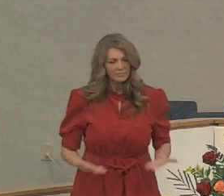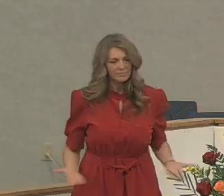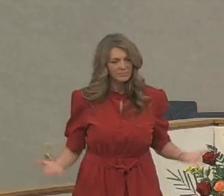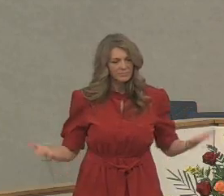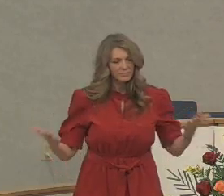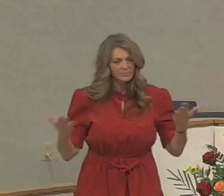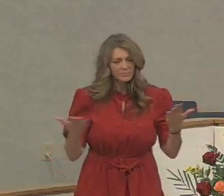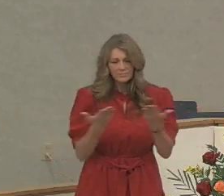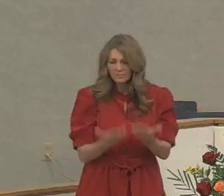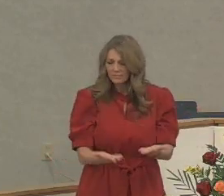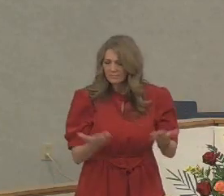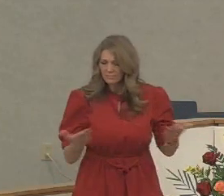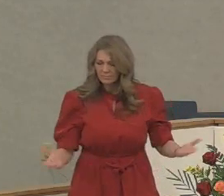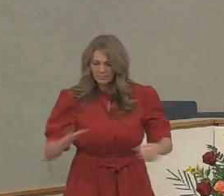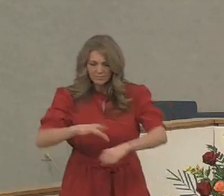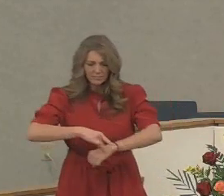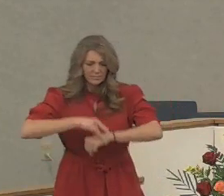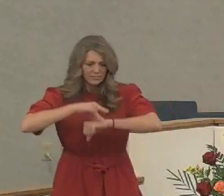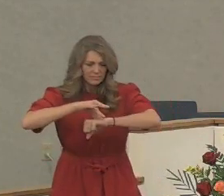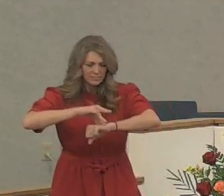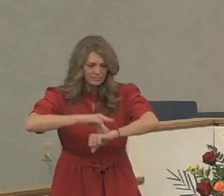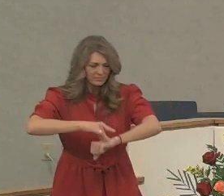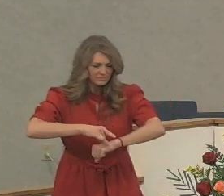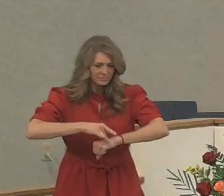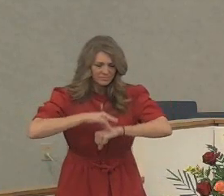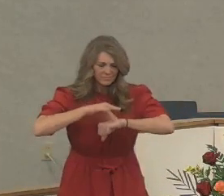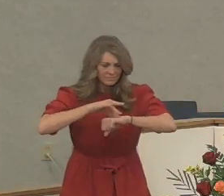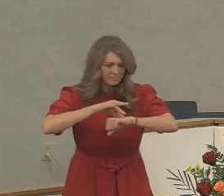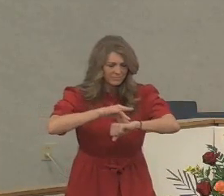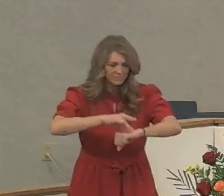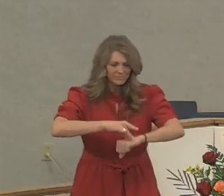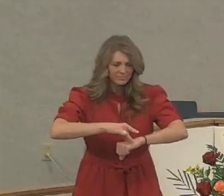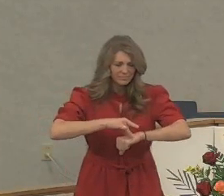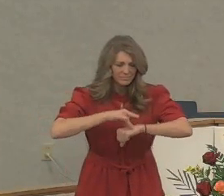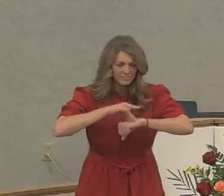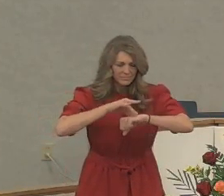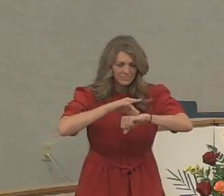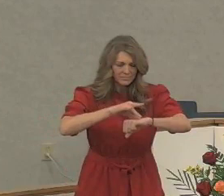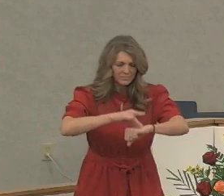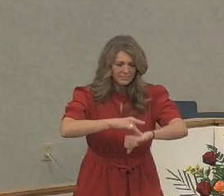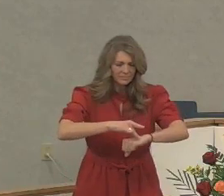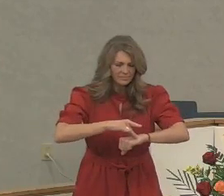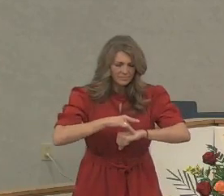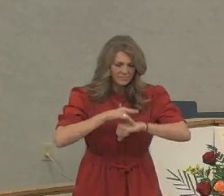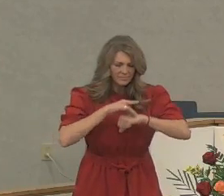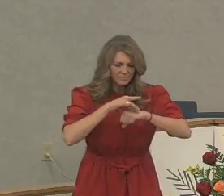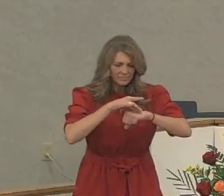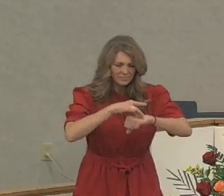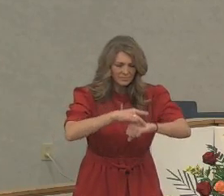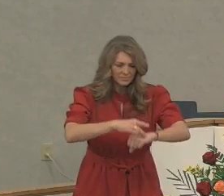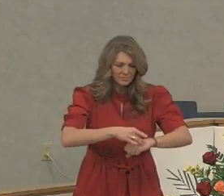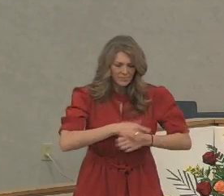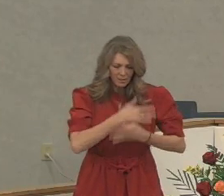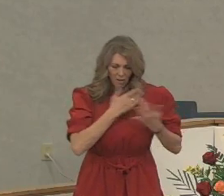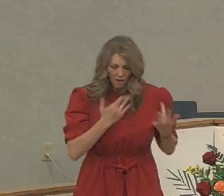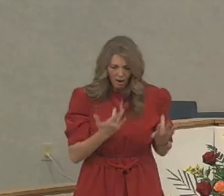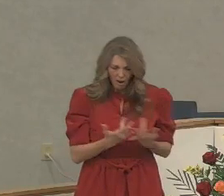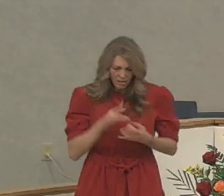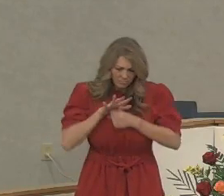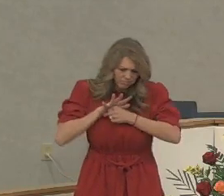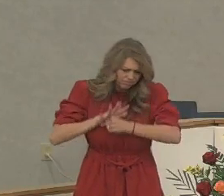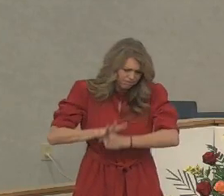and things of earth that cause the heart to